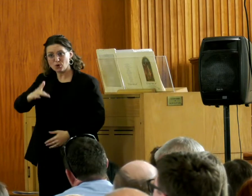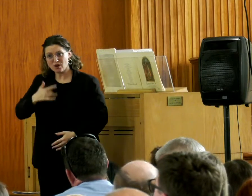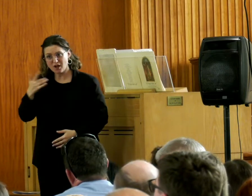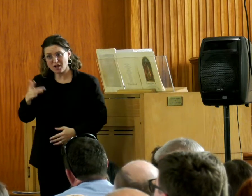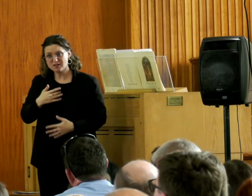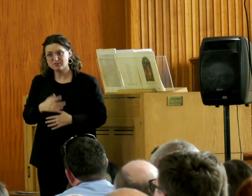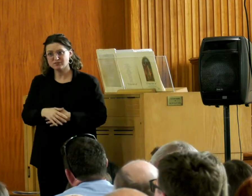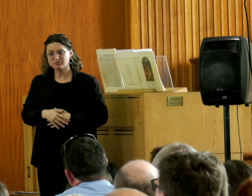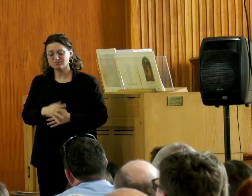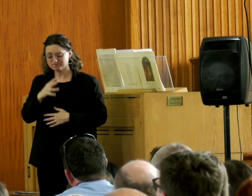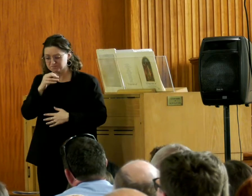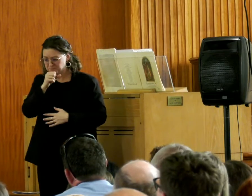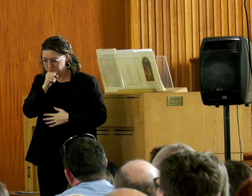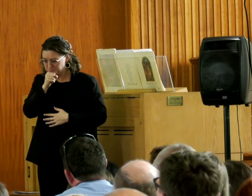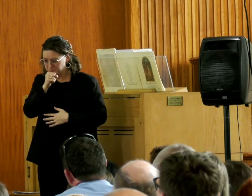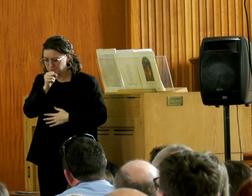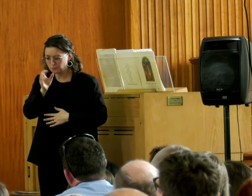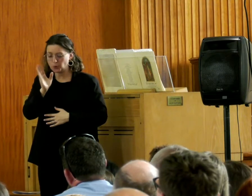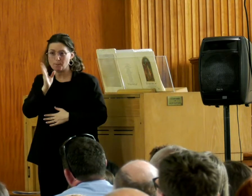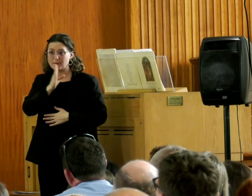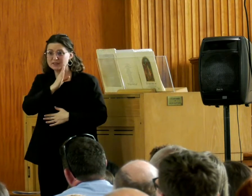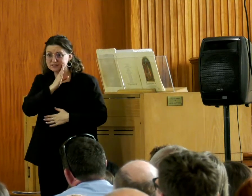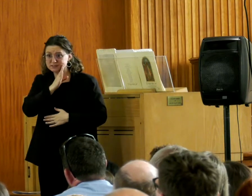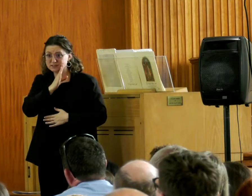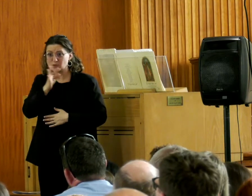and you miss them when they're gone.